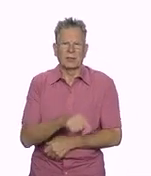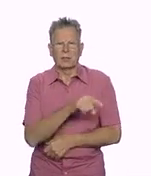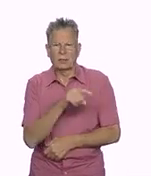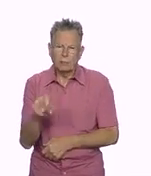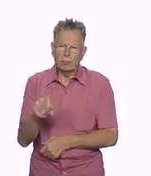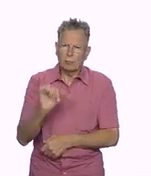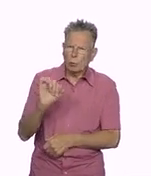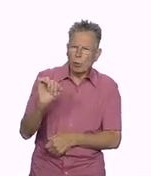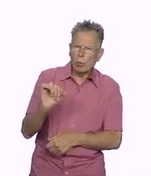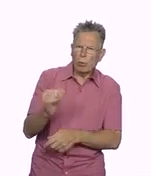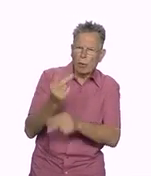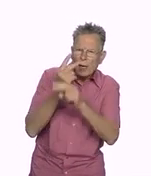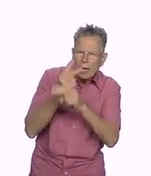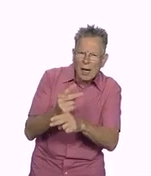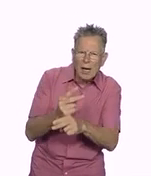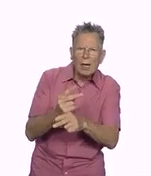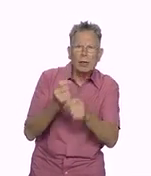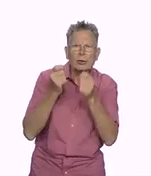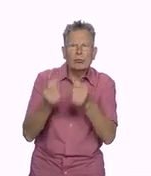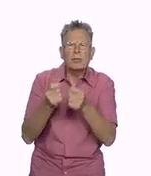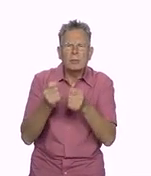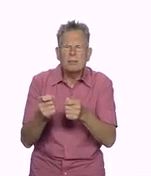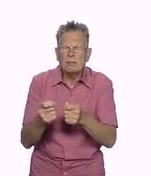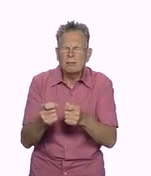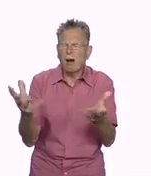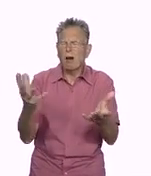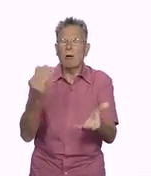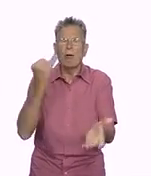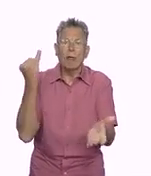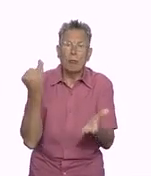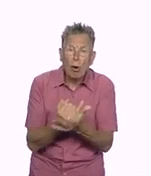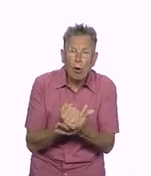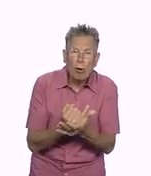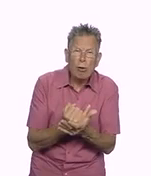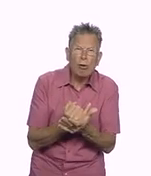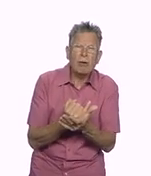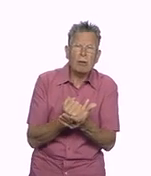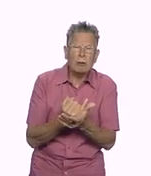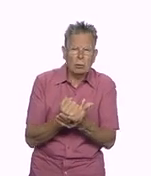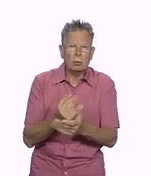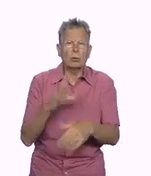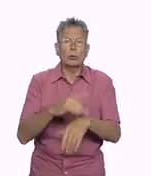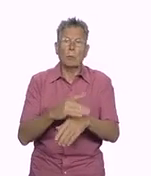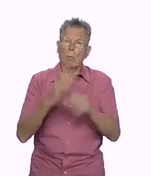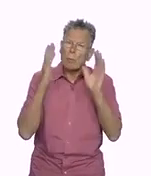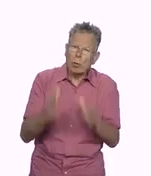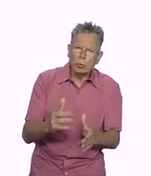Doctors must be honest and open with you if something has gone wrong with your care or treatment.